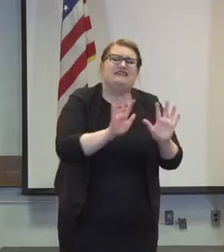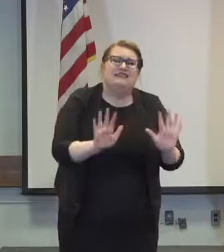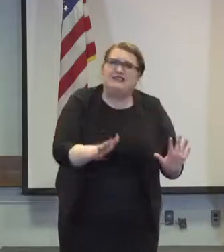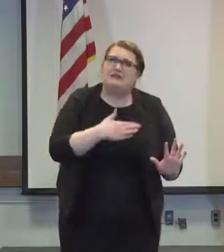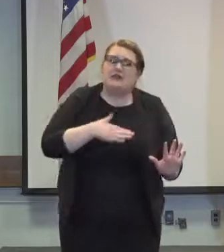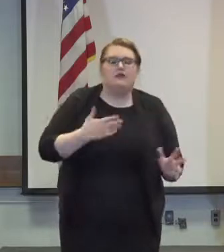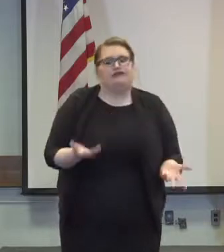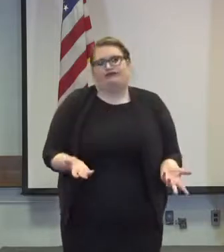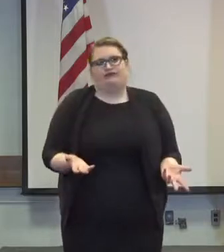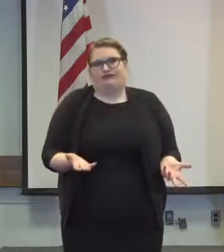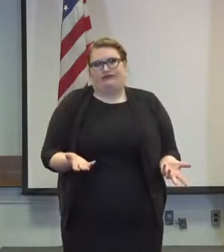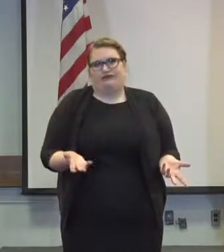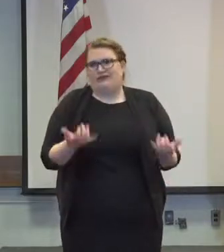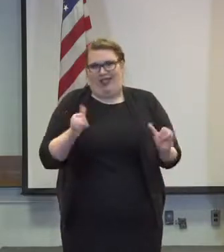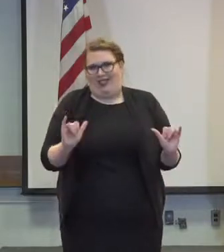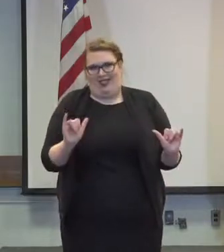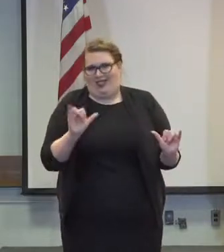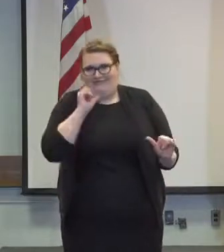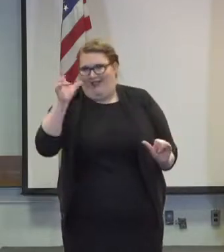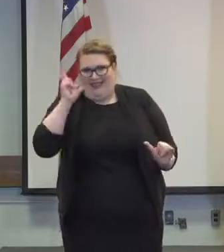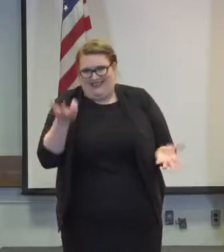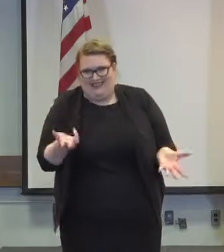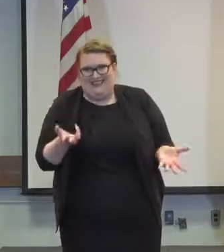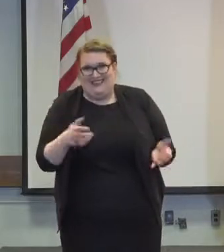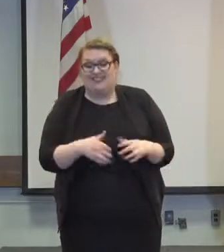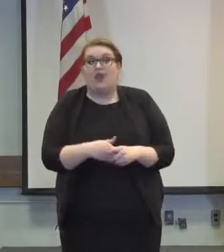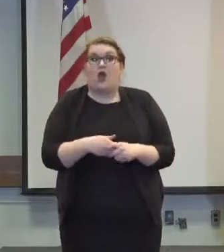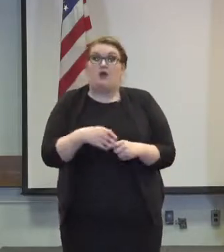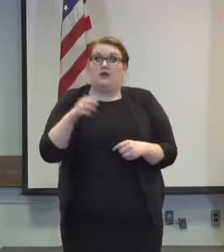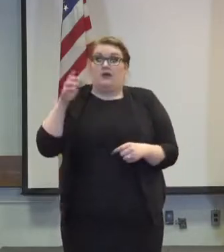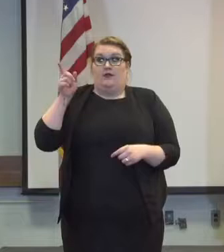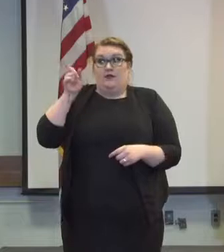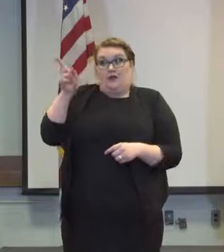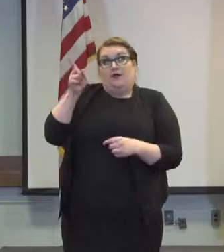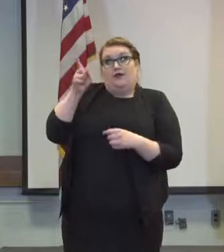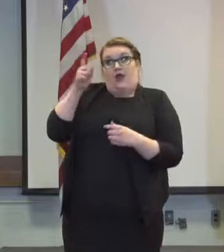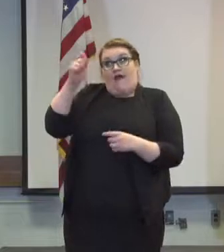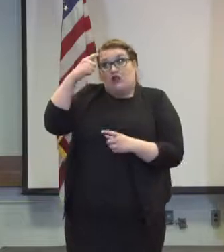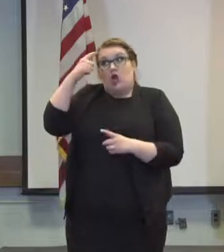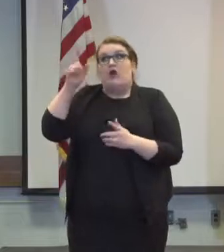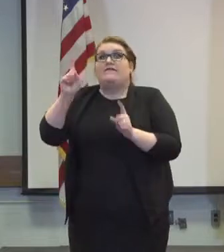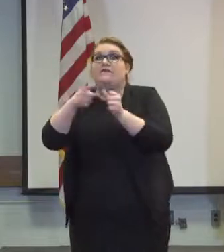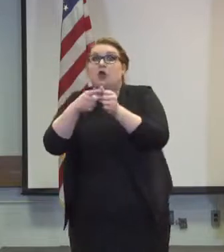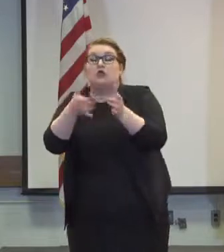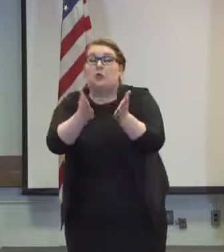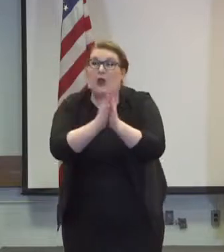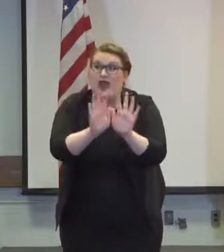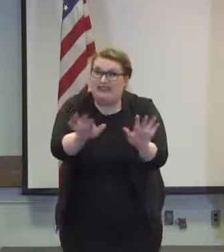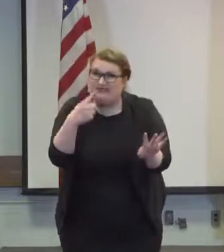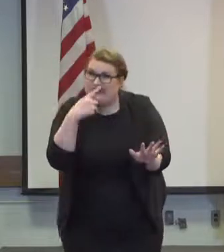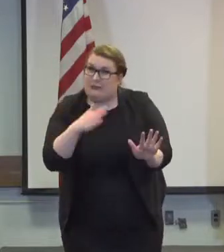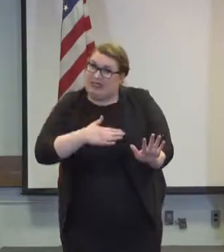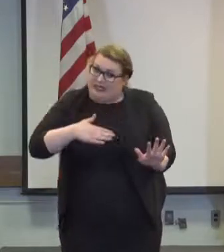gathering. So the governor turned what had been a request into an executive order. And what it means is